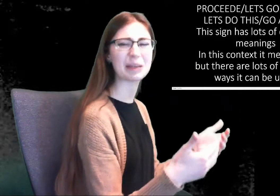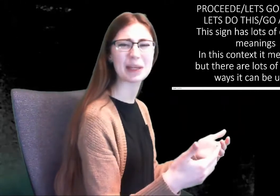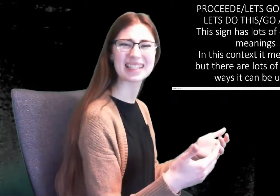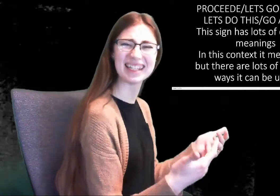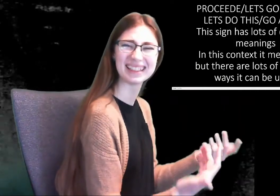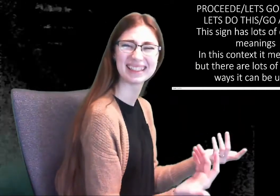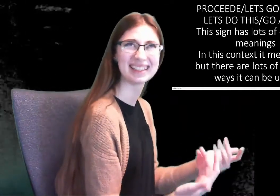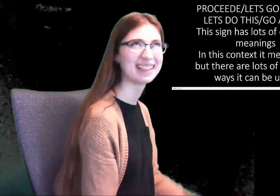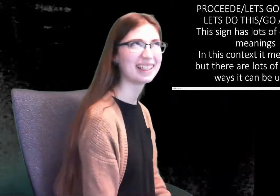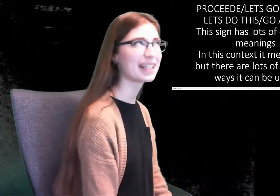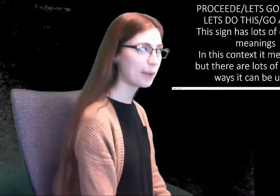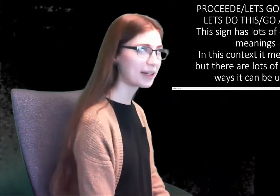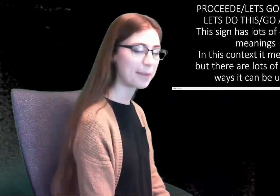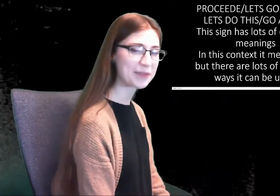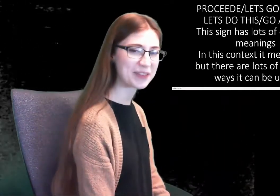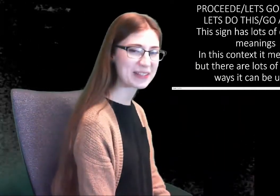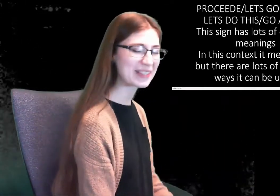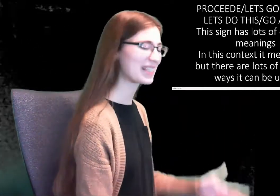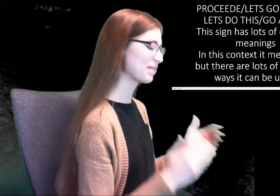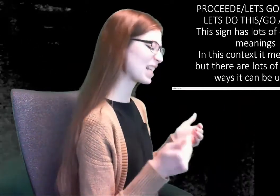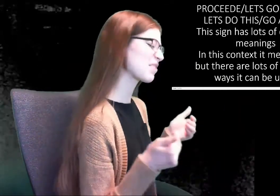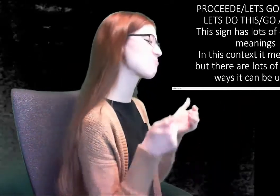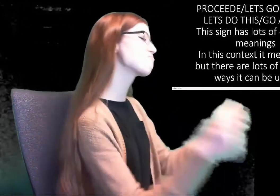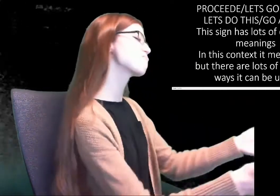bent. No wonder I'm confused. It's kind of